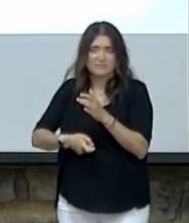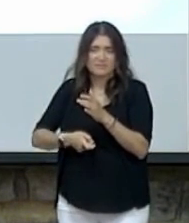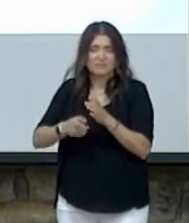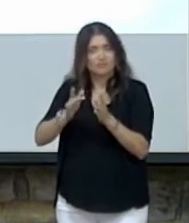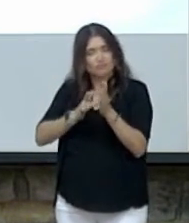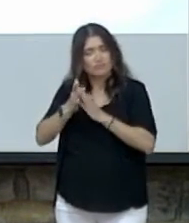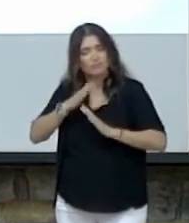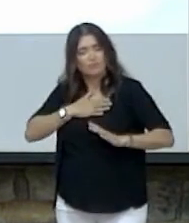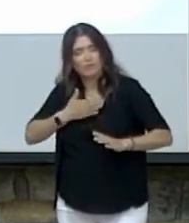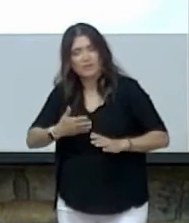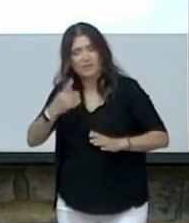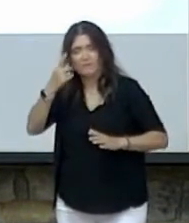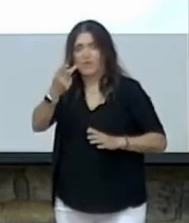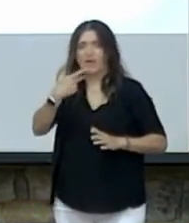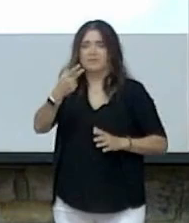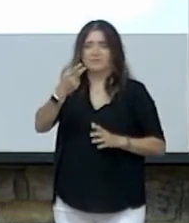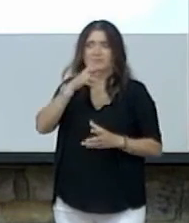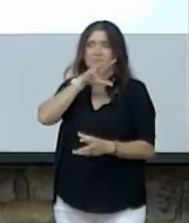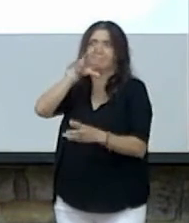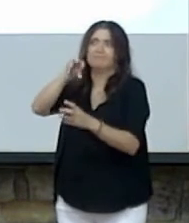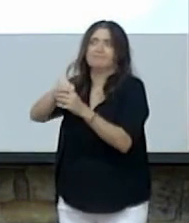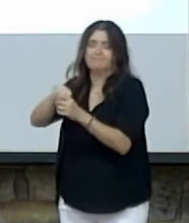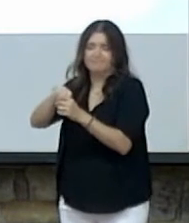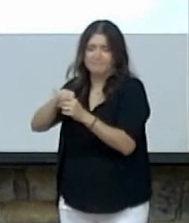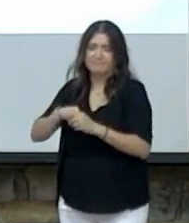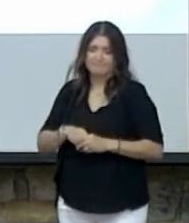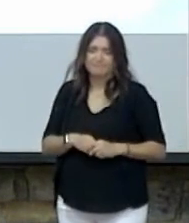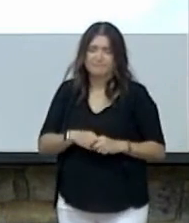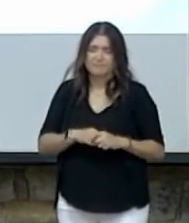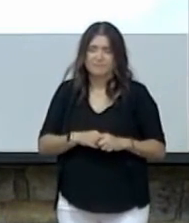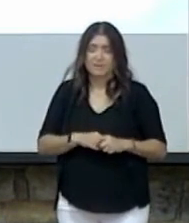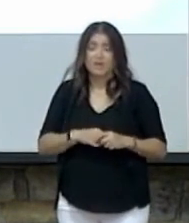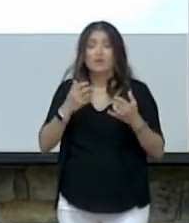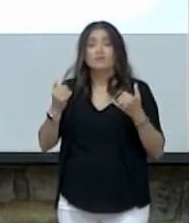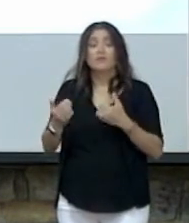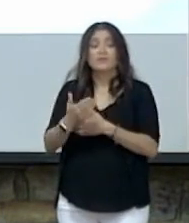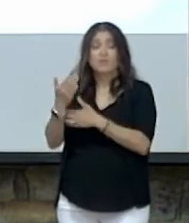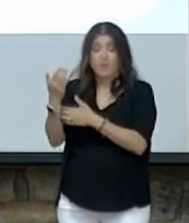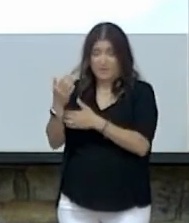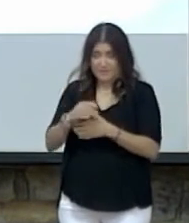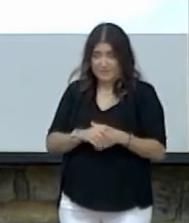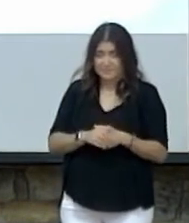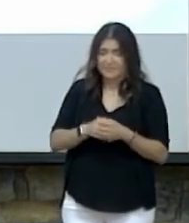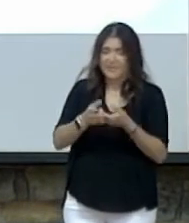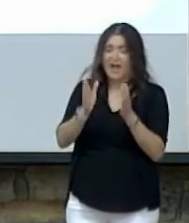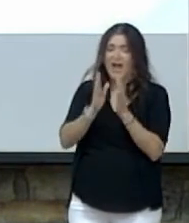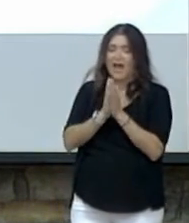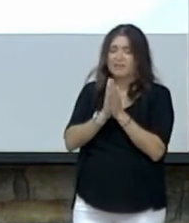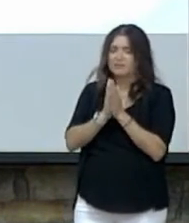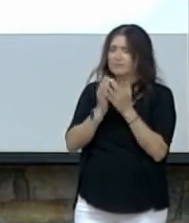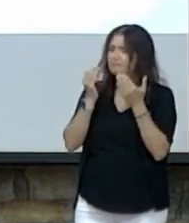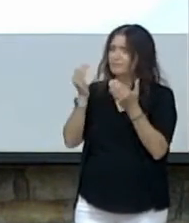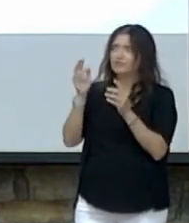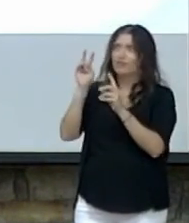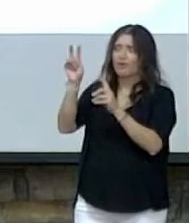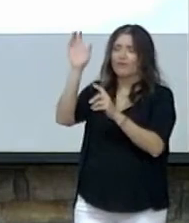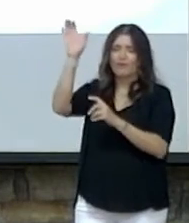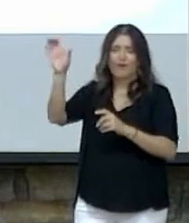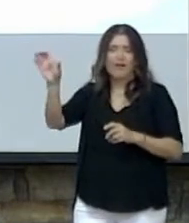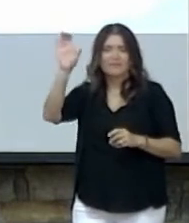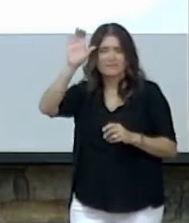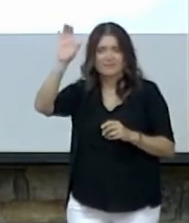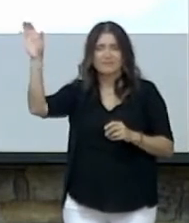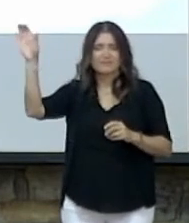participate in that kingdom with Him. So this morning, I would ask you just to look to the cross